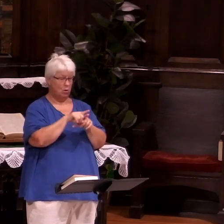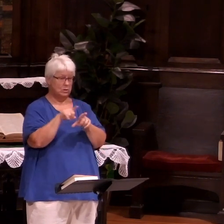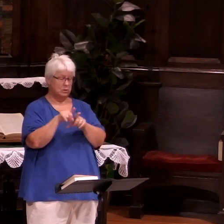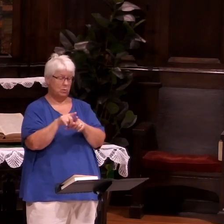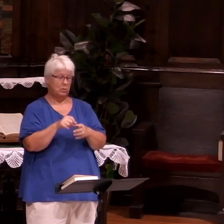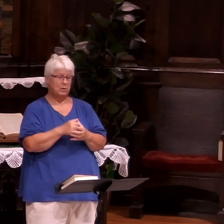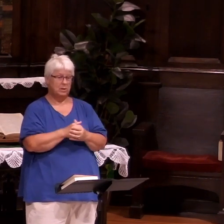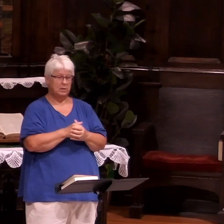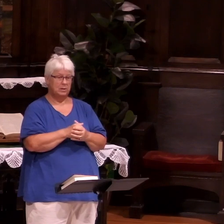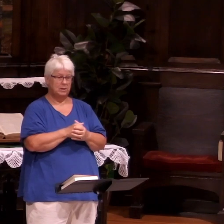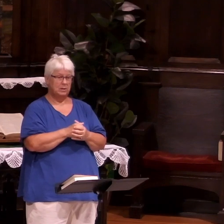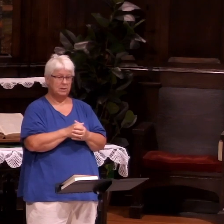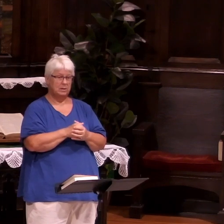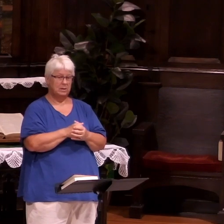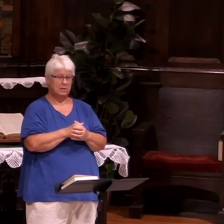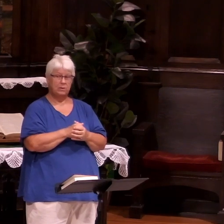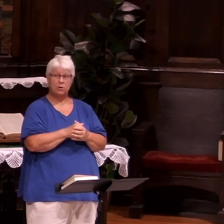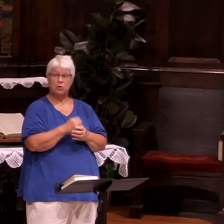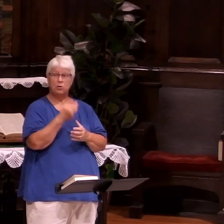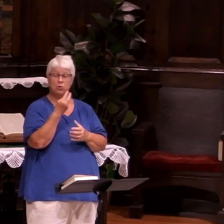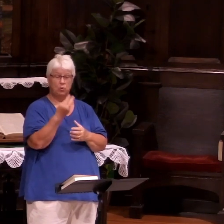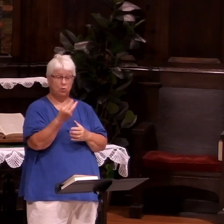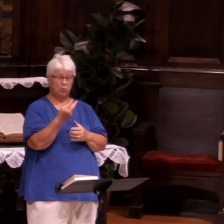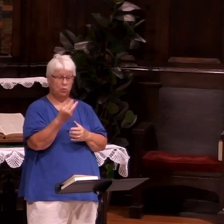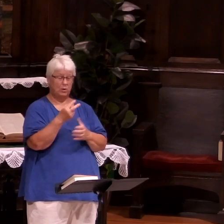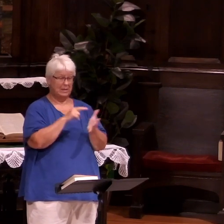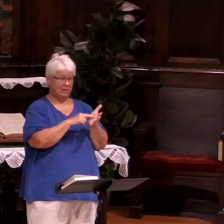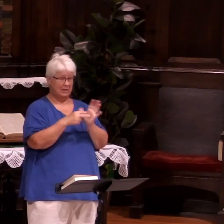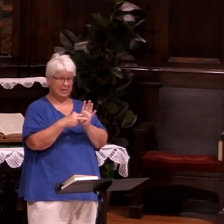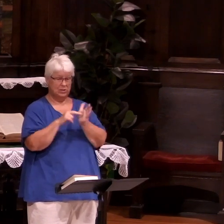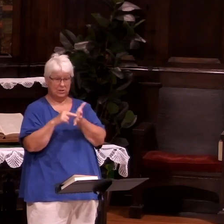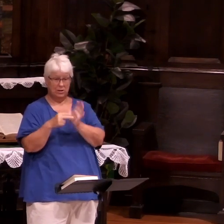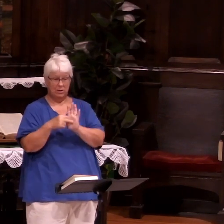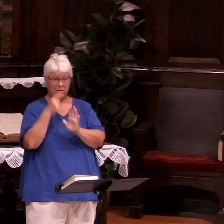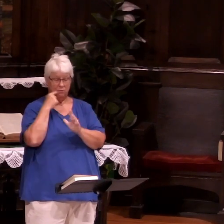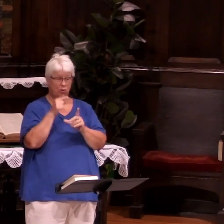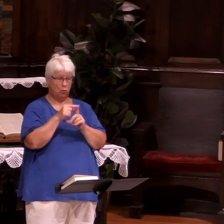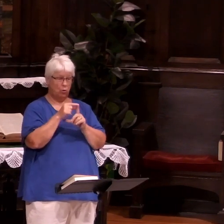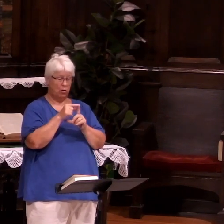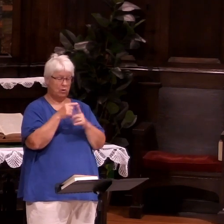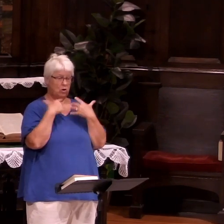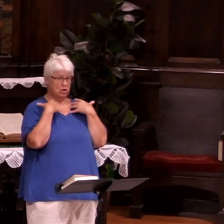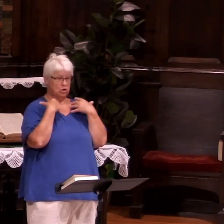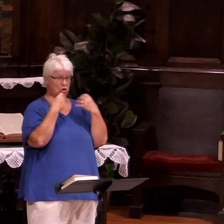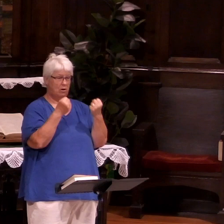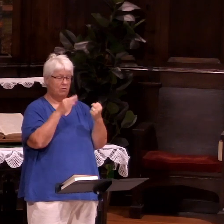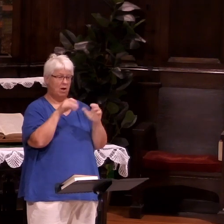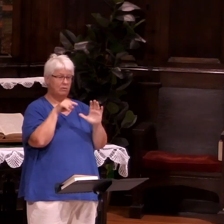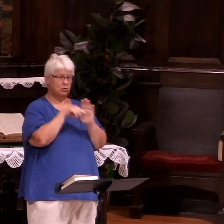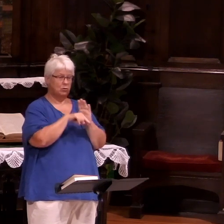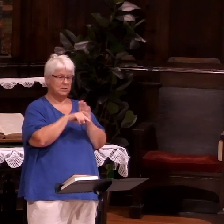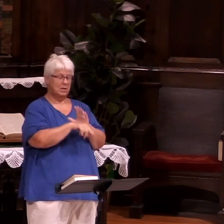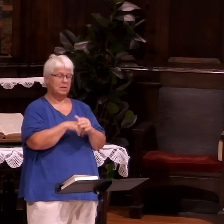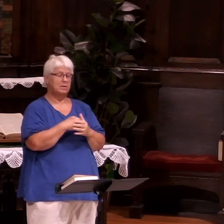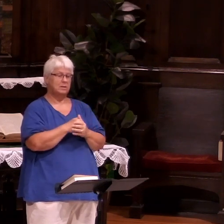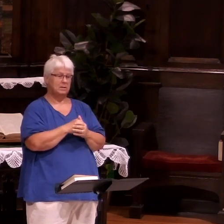well. Friends, there are 2 definitions for the term survivor of